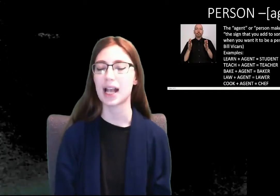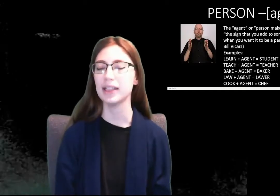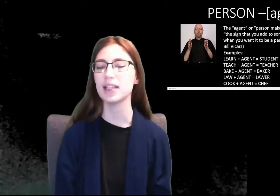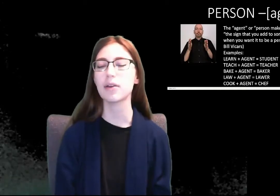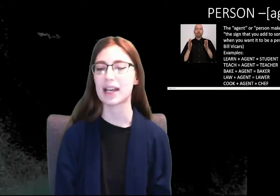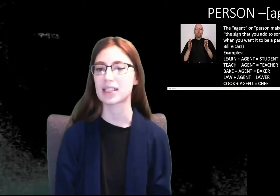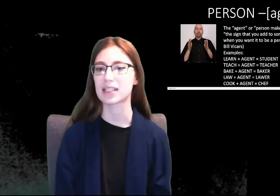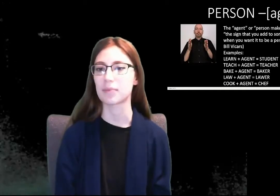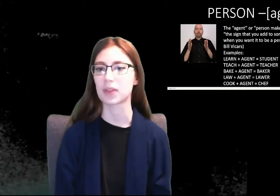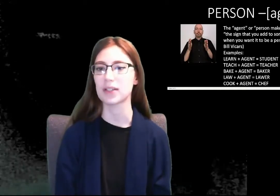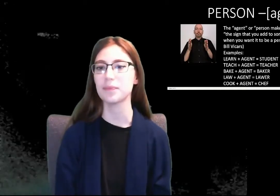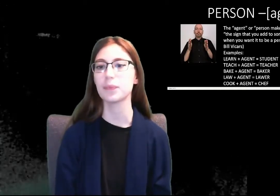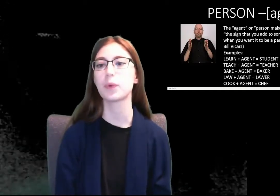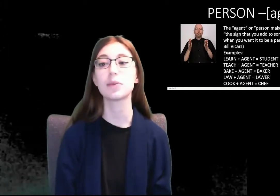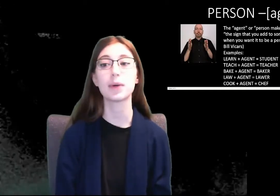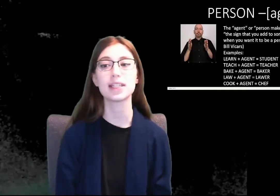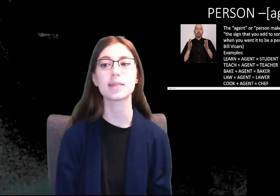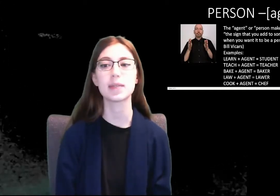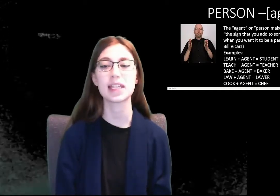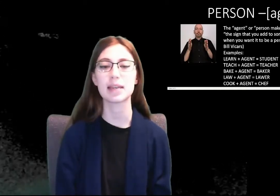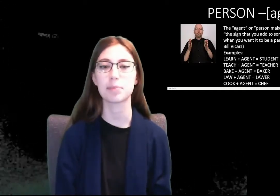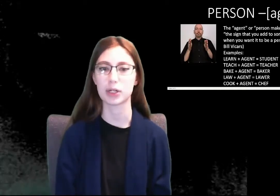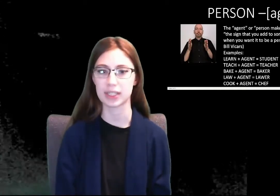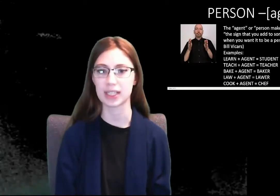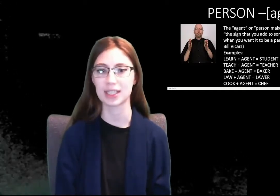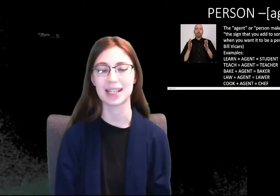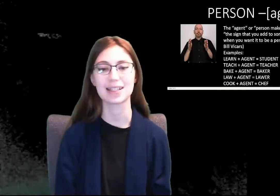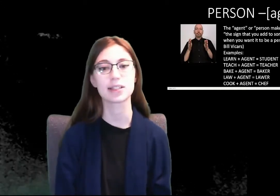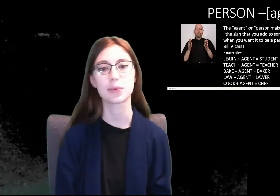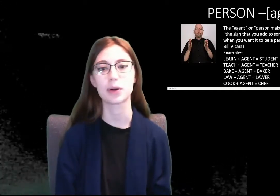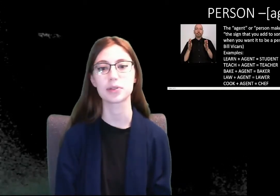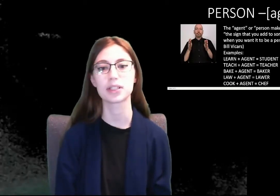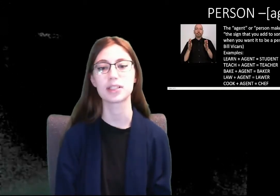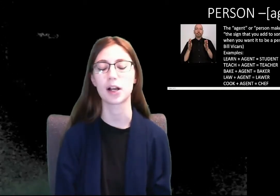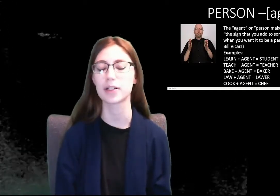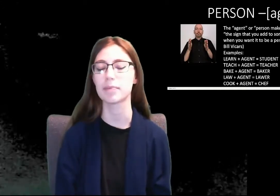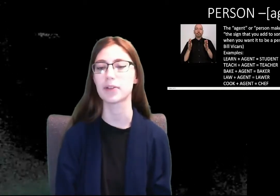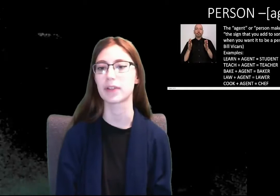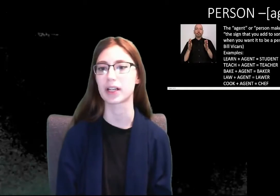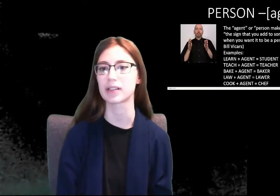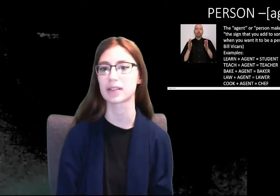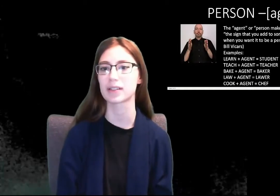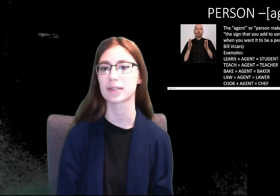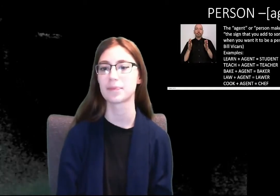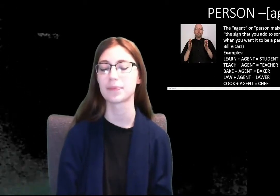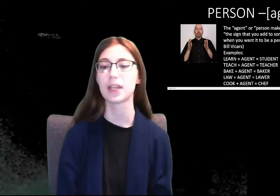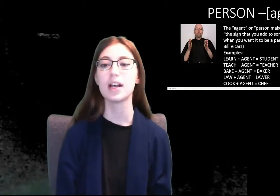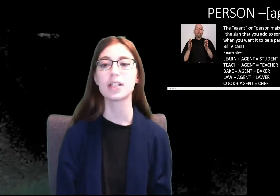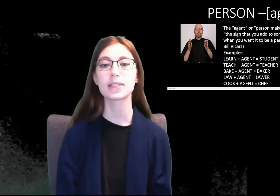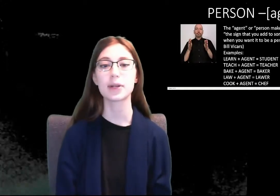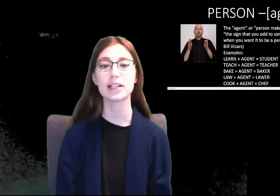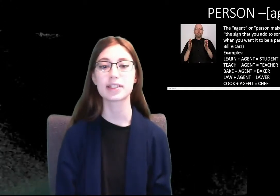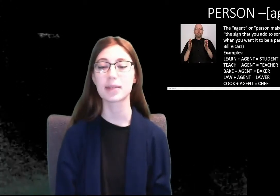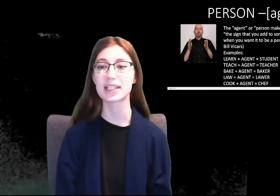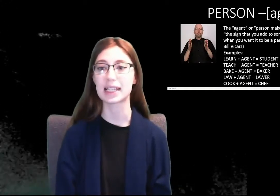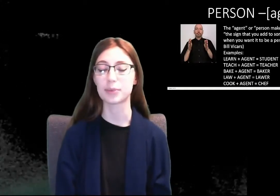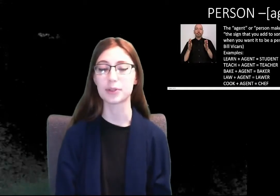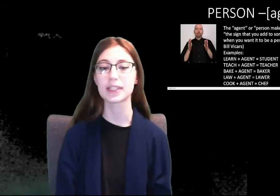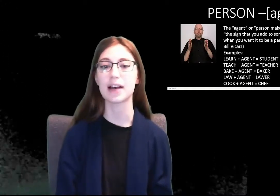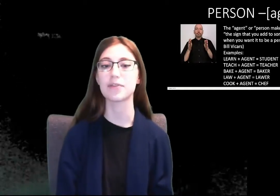that you add to something when you want it to be a person, end quote. Dr. Bill Vickers. So here's some examples of the